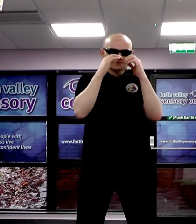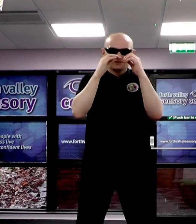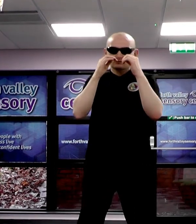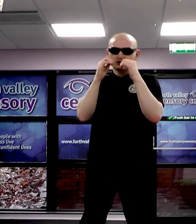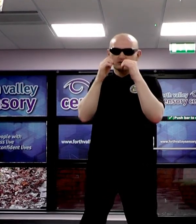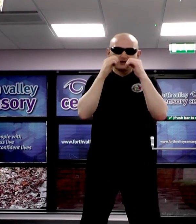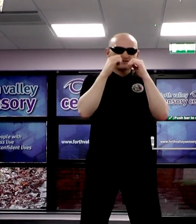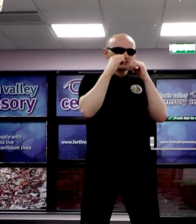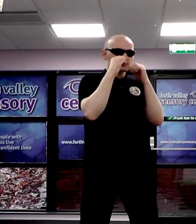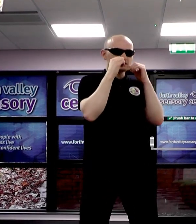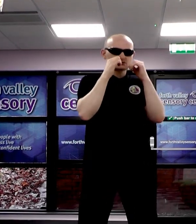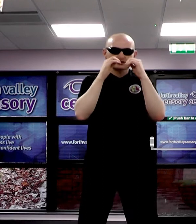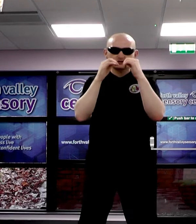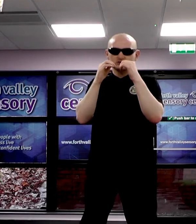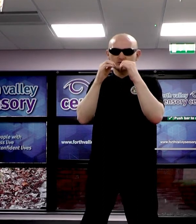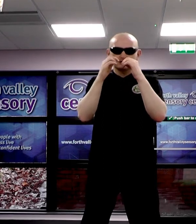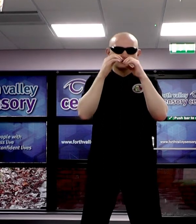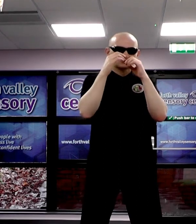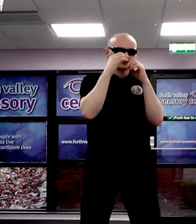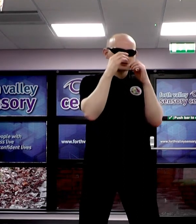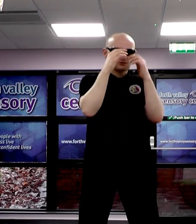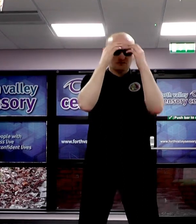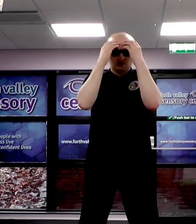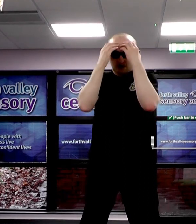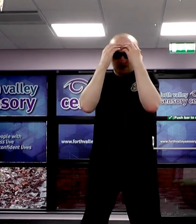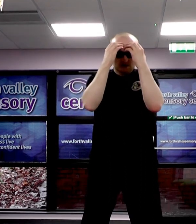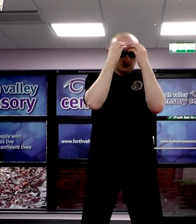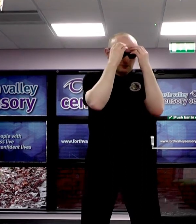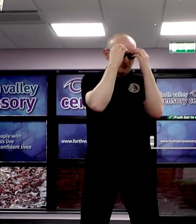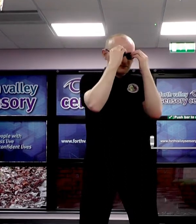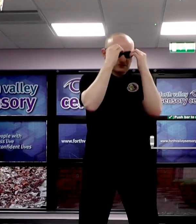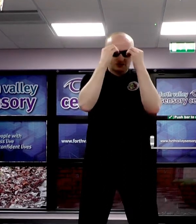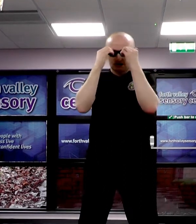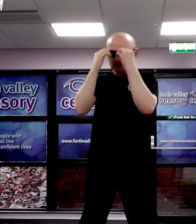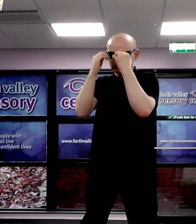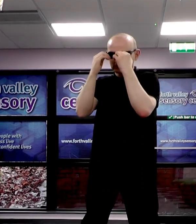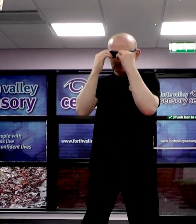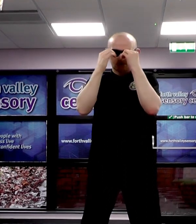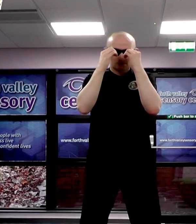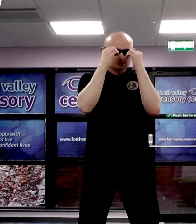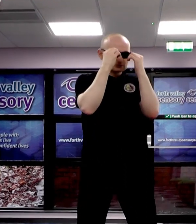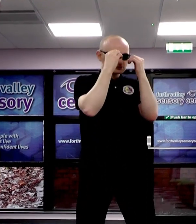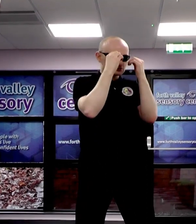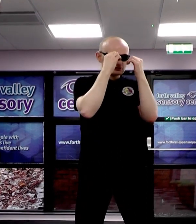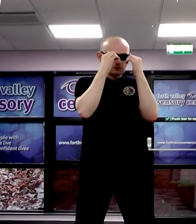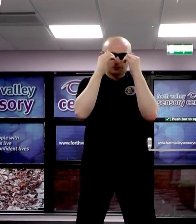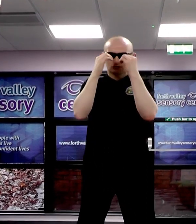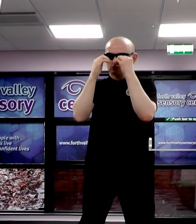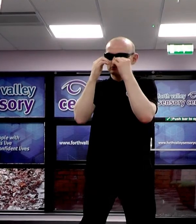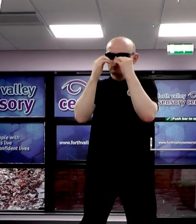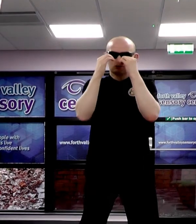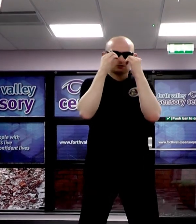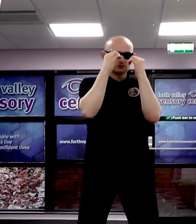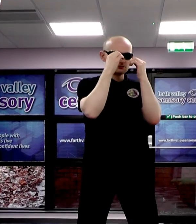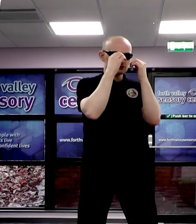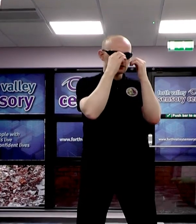transfer your weight left and right, just turning nice and gentle and through your hands up in front of you. So you're not punching, not